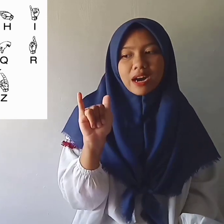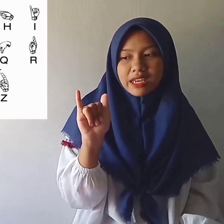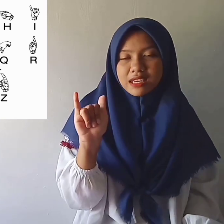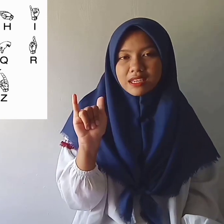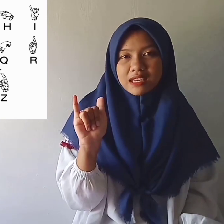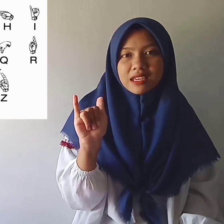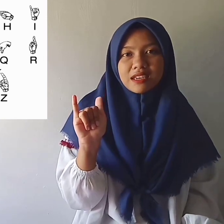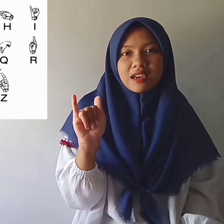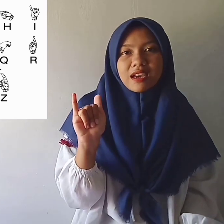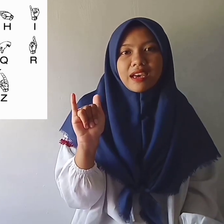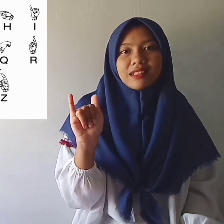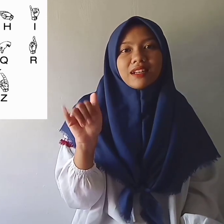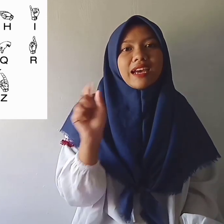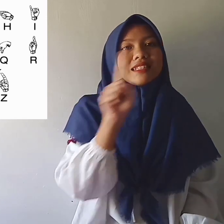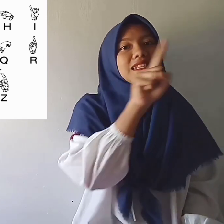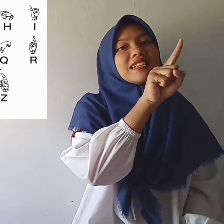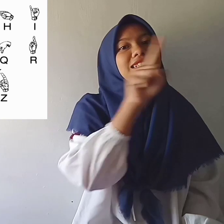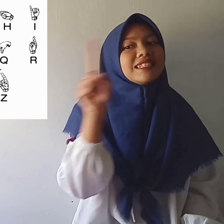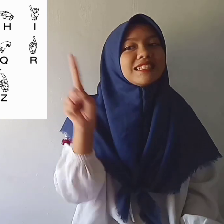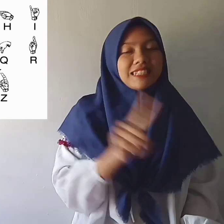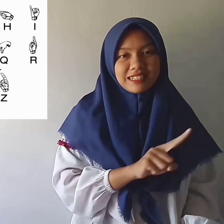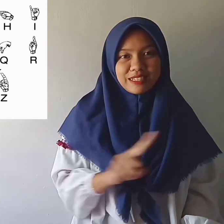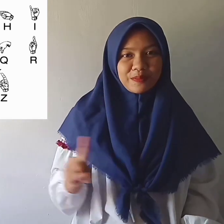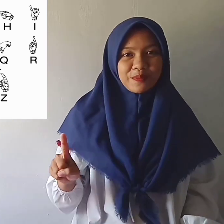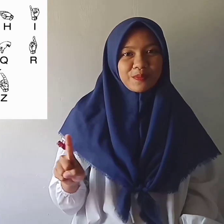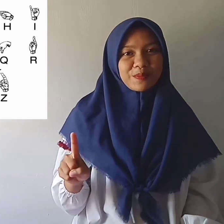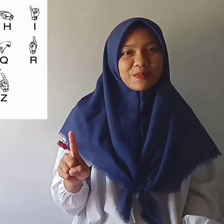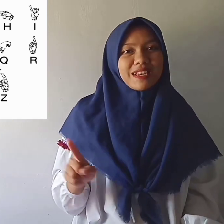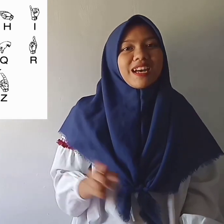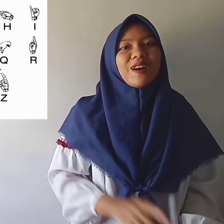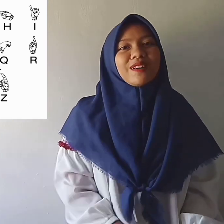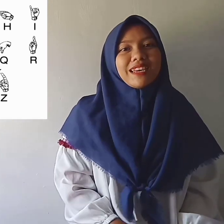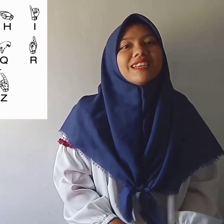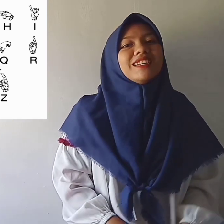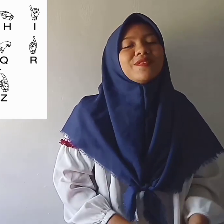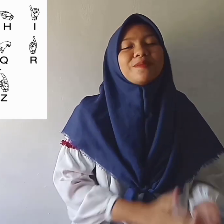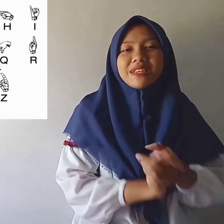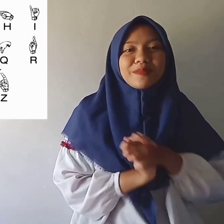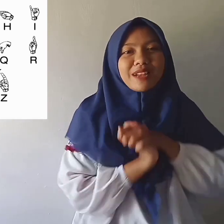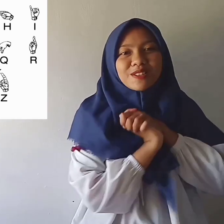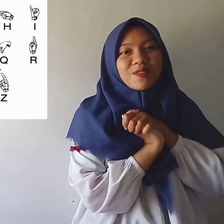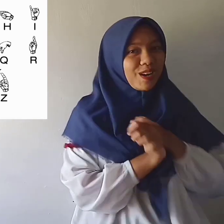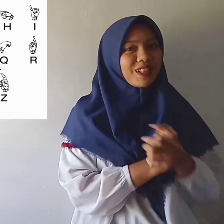Y, and the last Z. Okay, give a big applause for all of